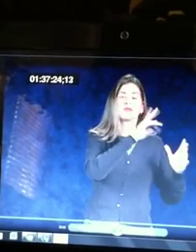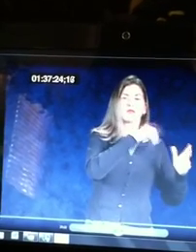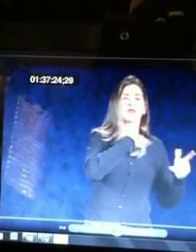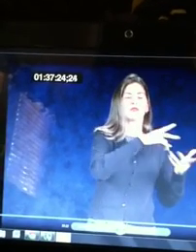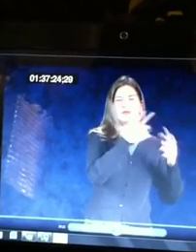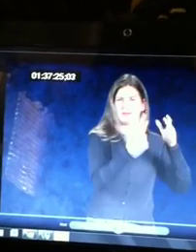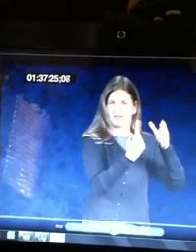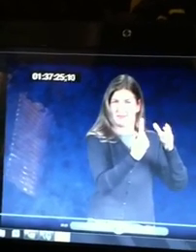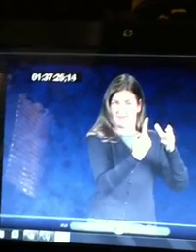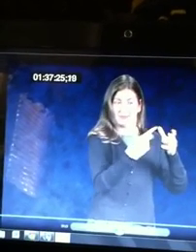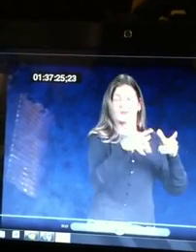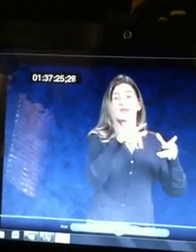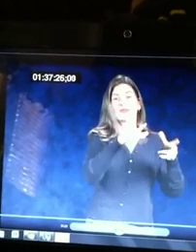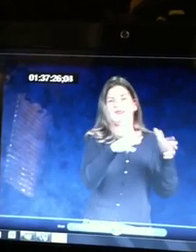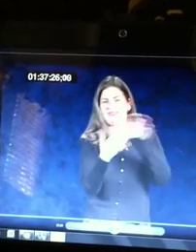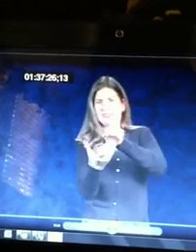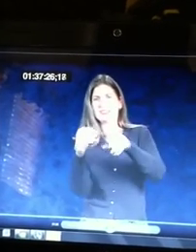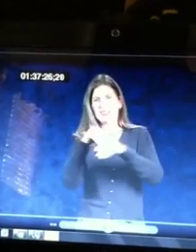because, what's the big deal, right?